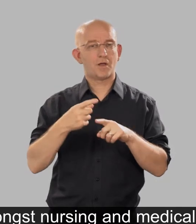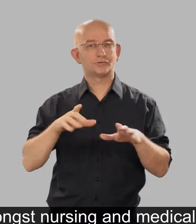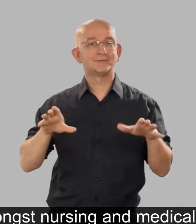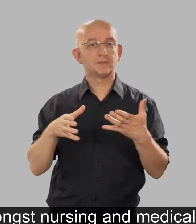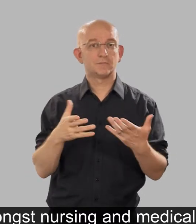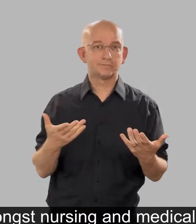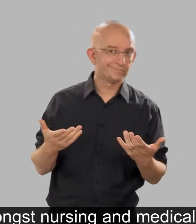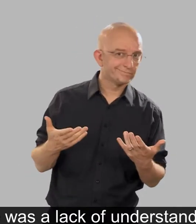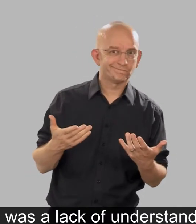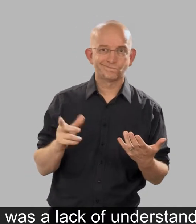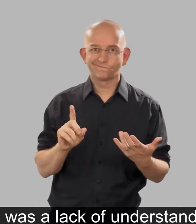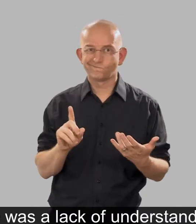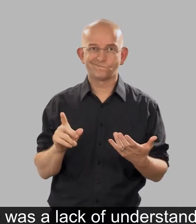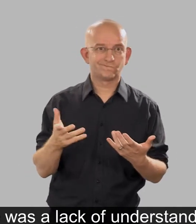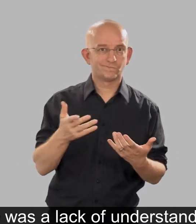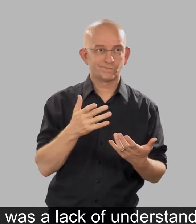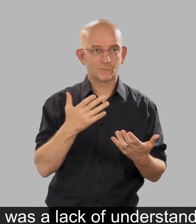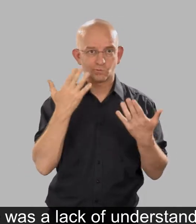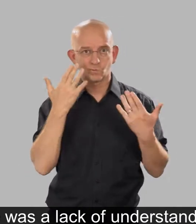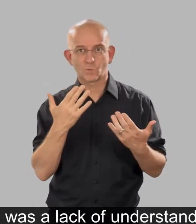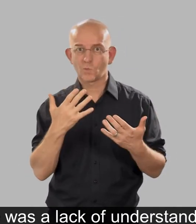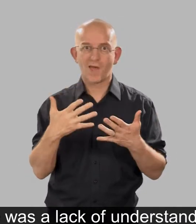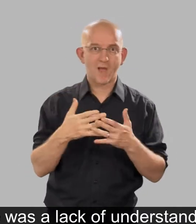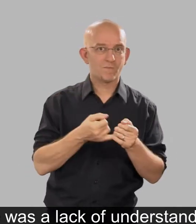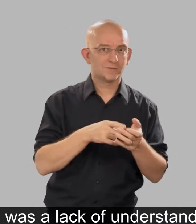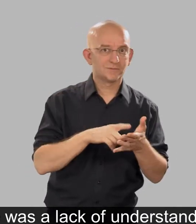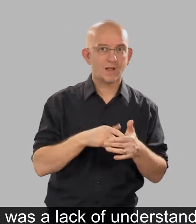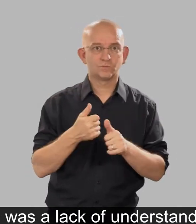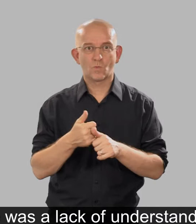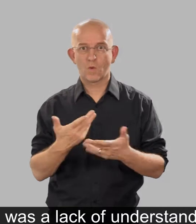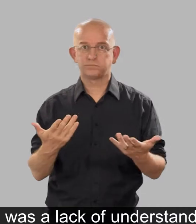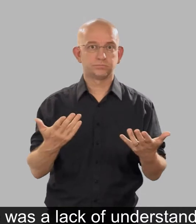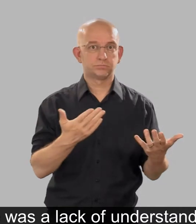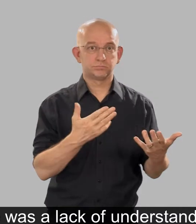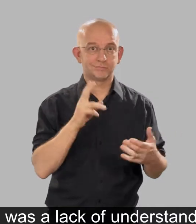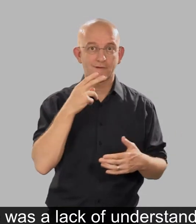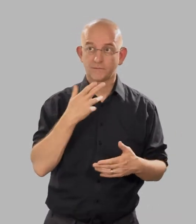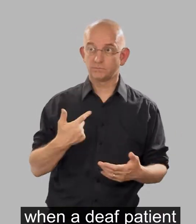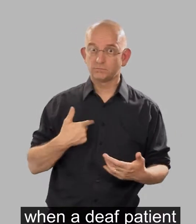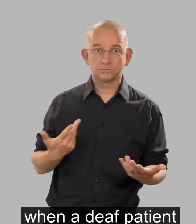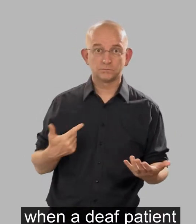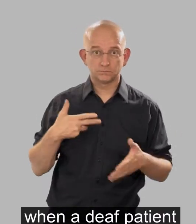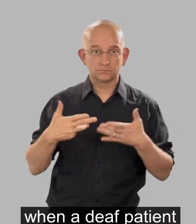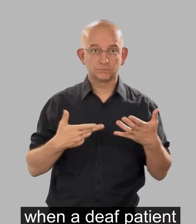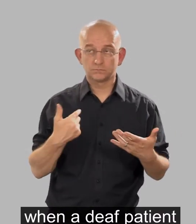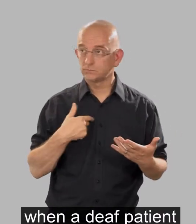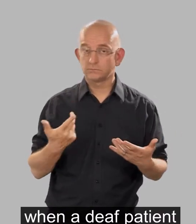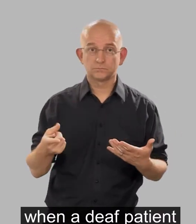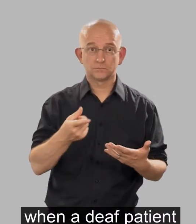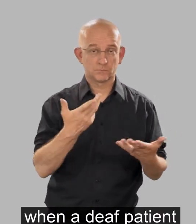in the emergency department, there was a lack of understanding of how and where to access BSL support when a deaf